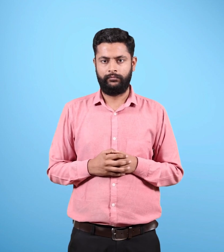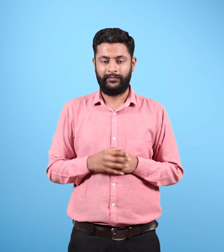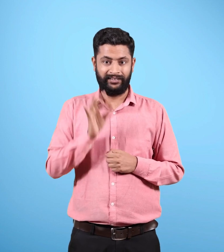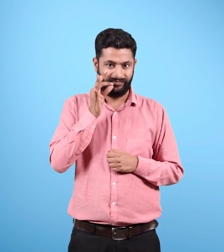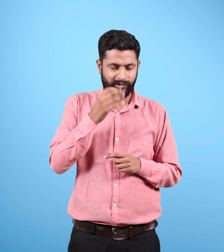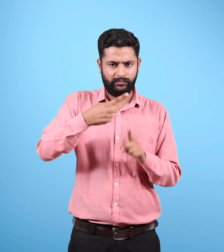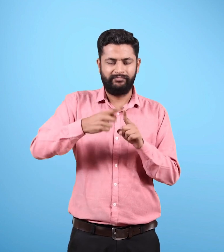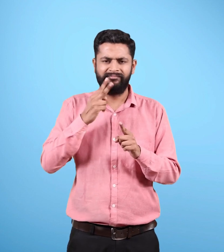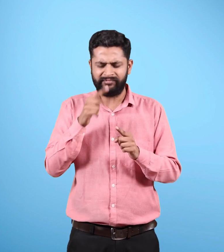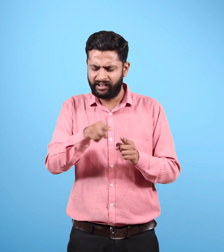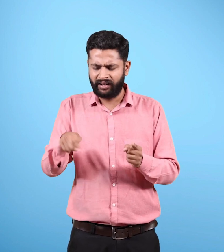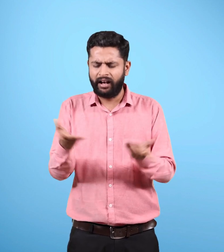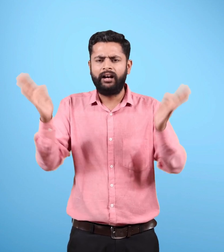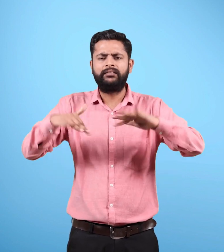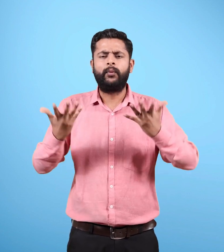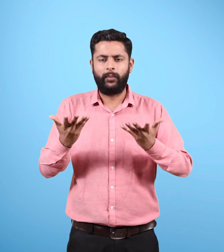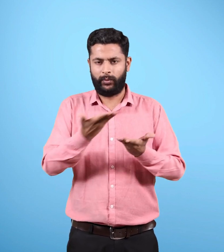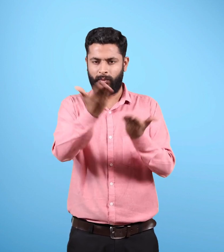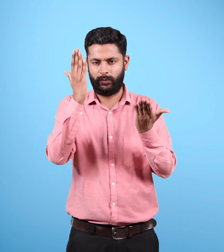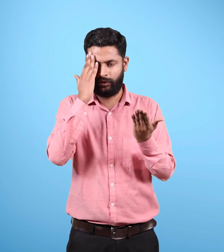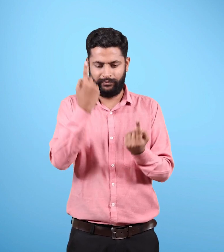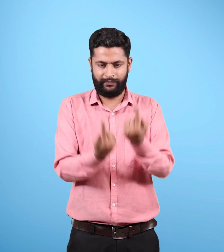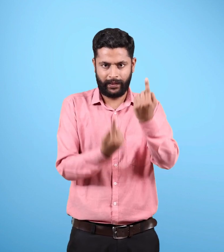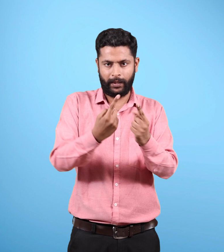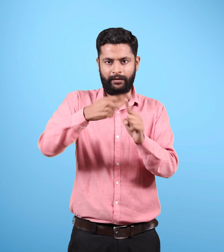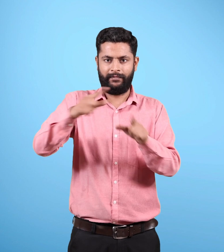Where do they come from? Plants, of course.